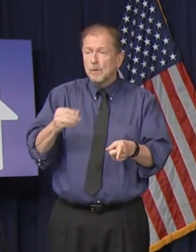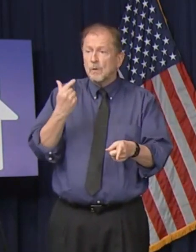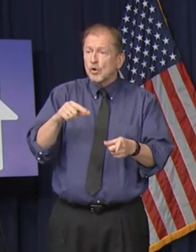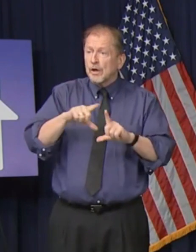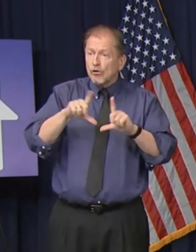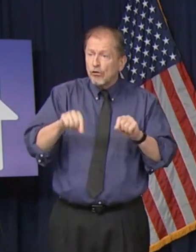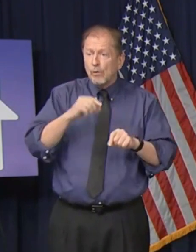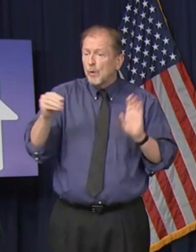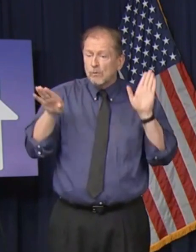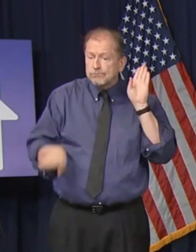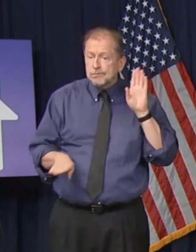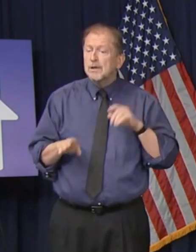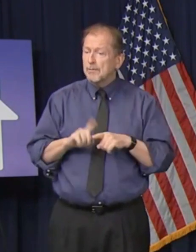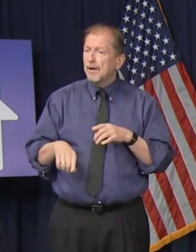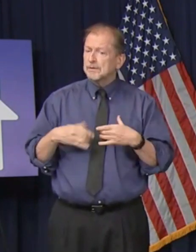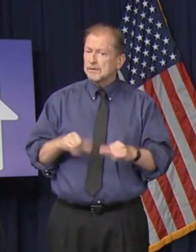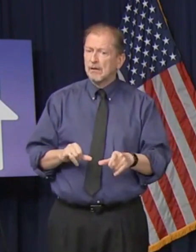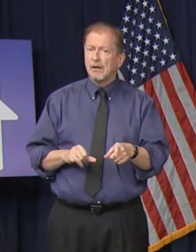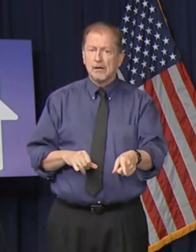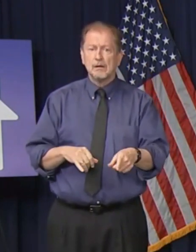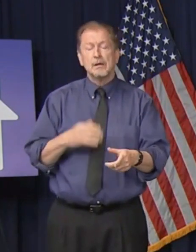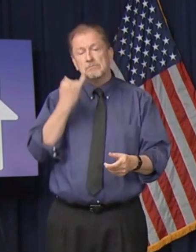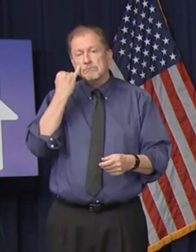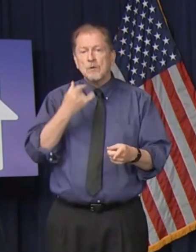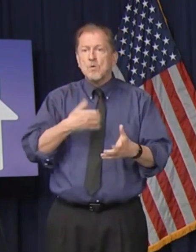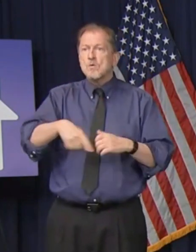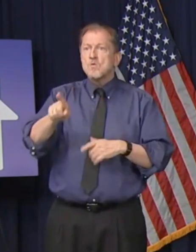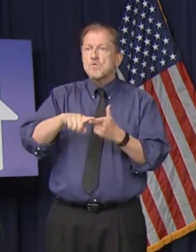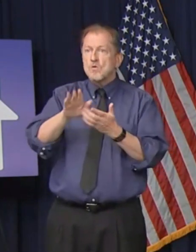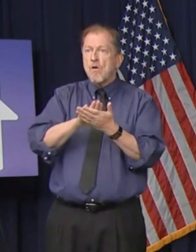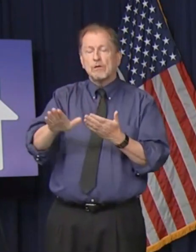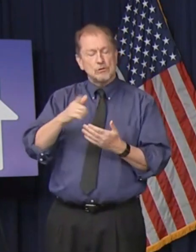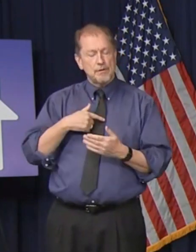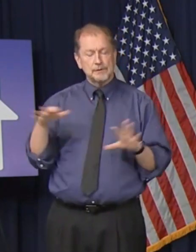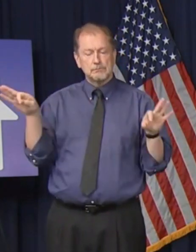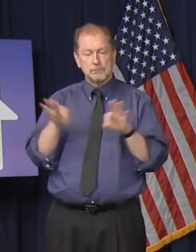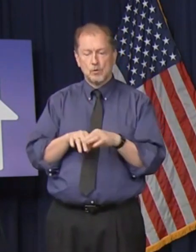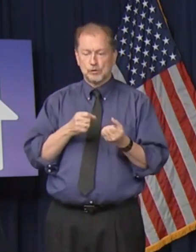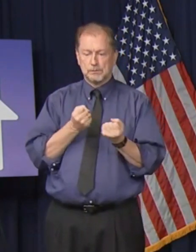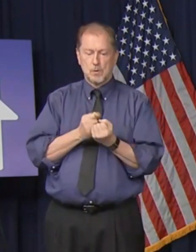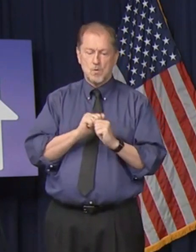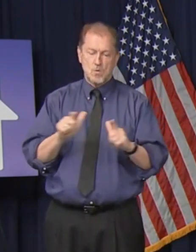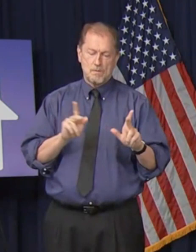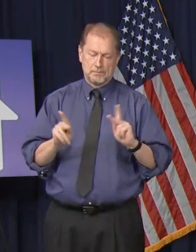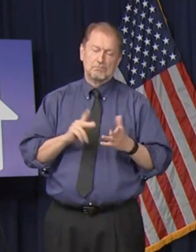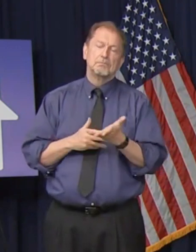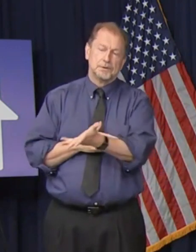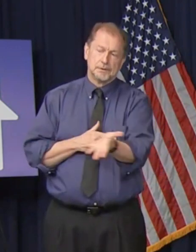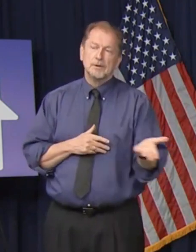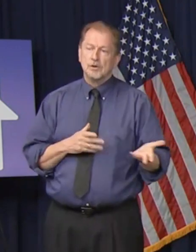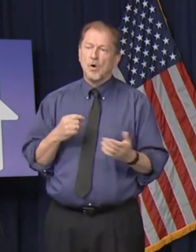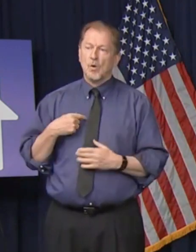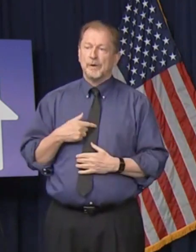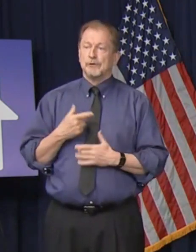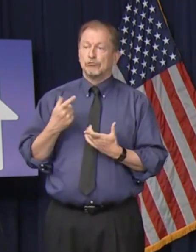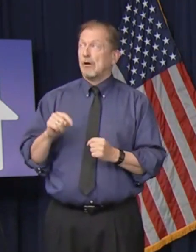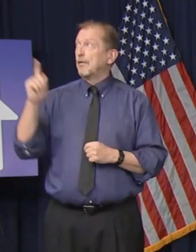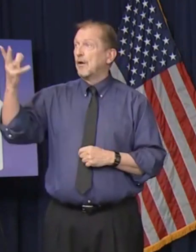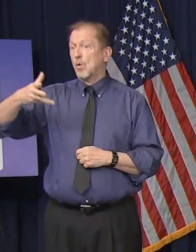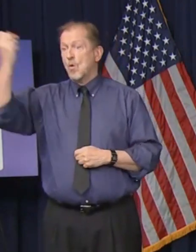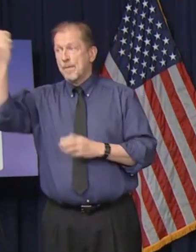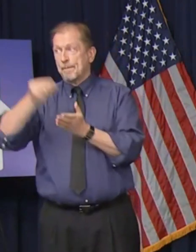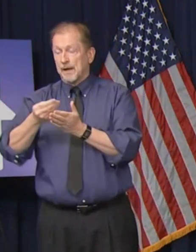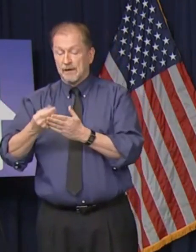some help going to college. I think that's very important, and so we'll be looking at all the ways that we can support people